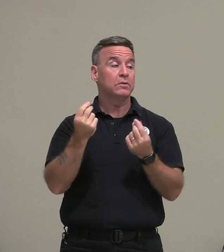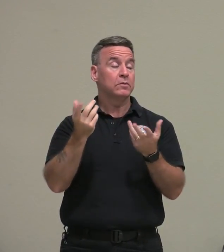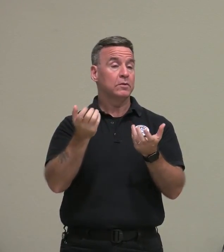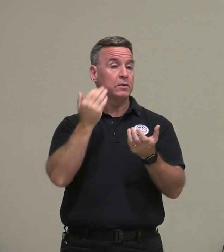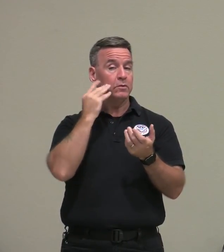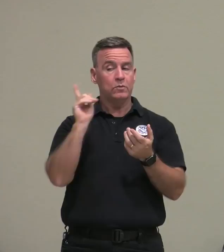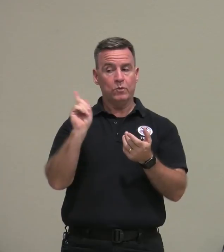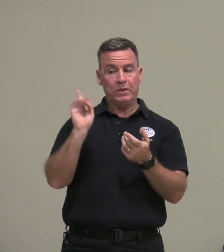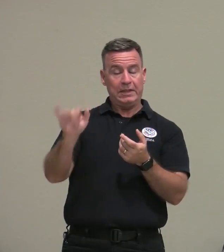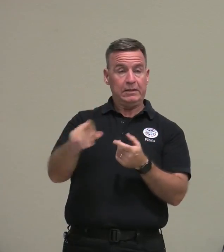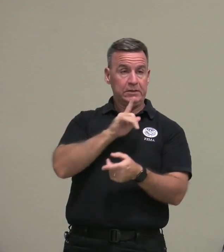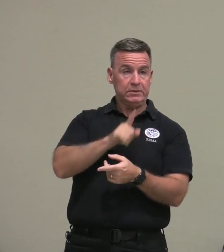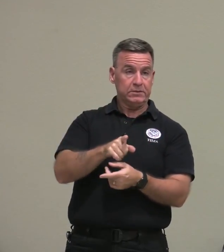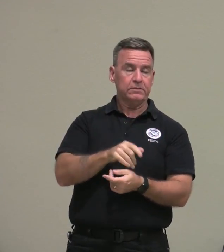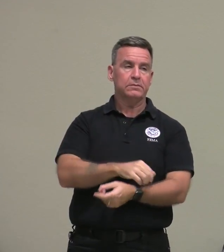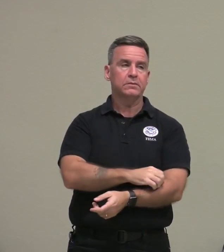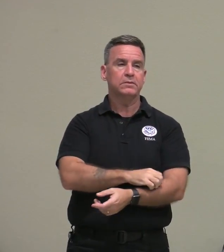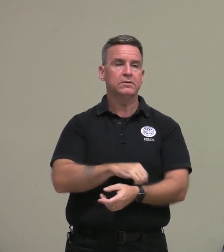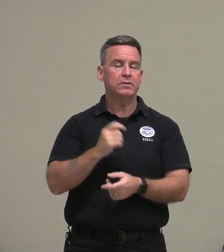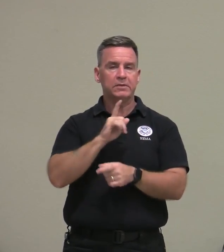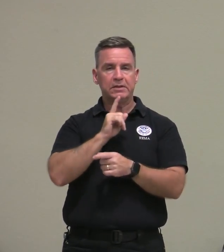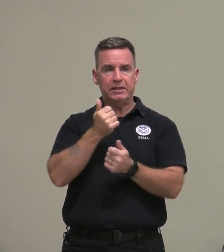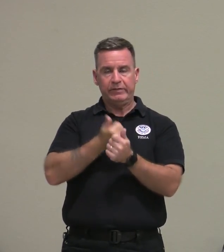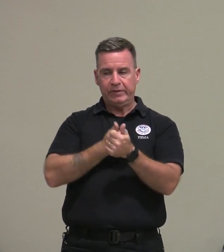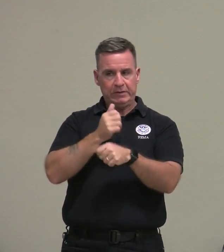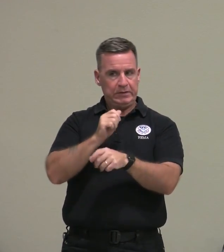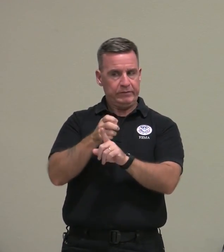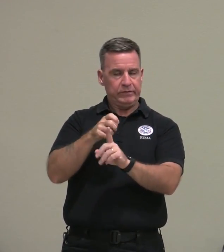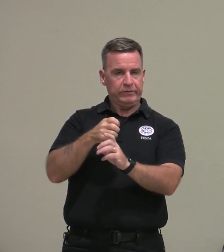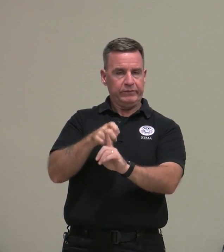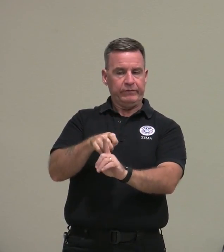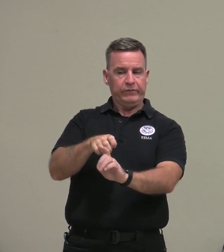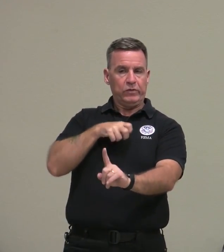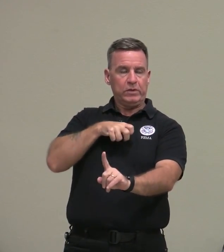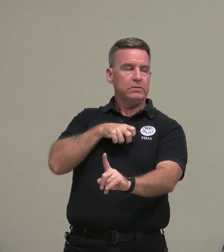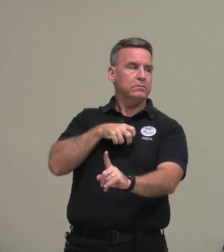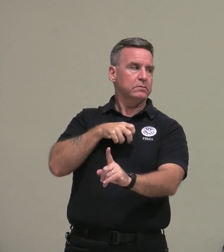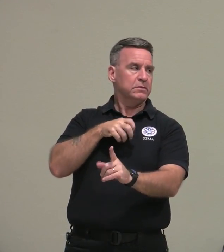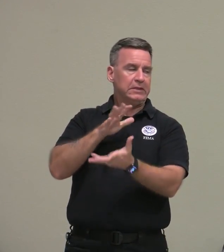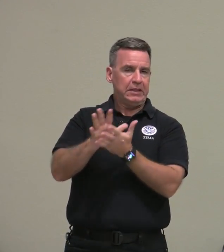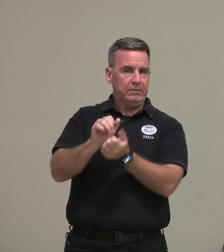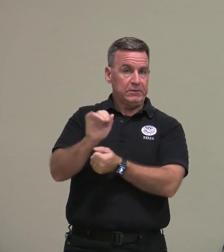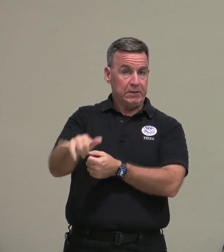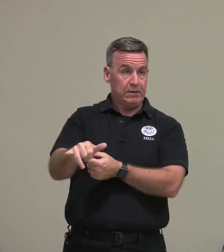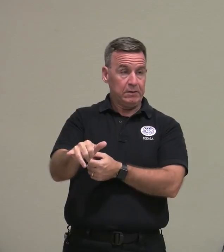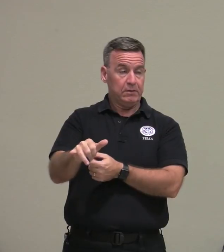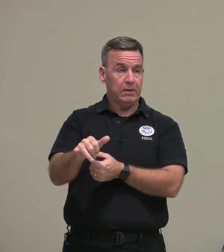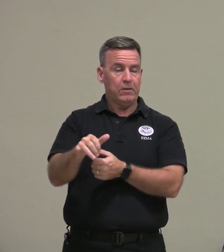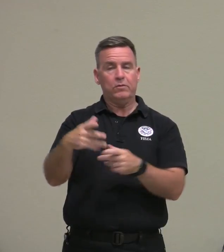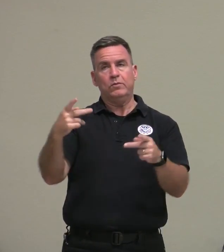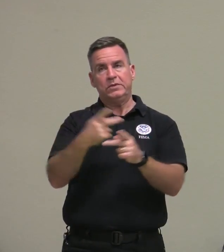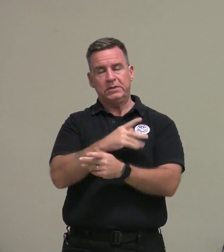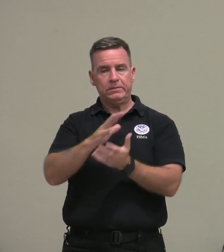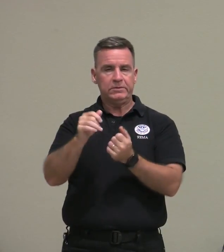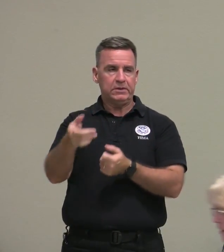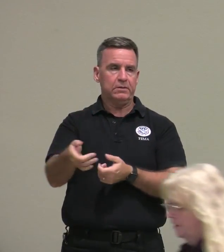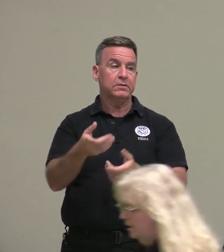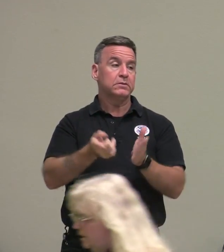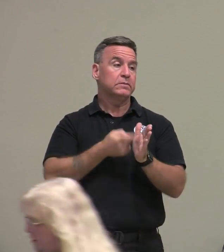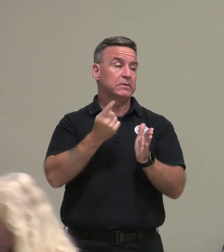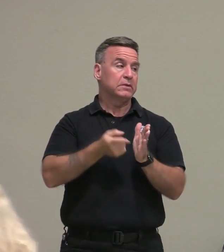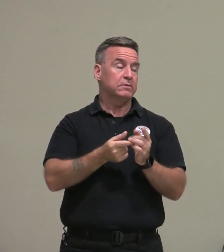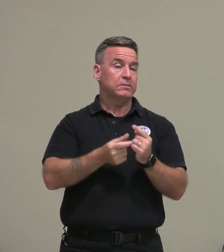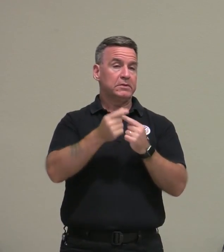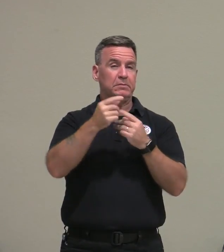know is where that septic tank is so that we can make every effort to avoid damaging it or further damaging it. Sometimes,